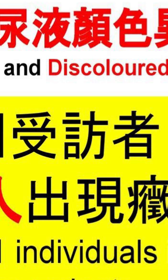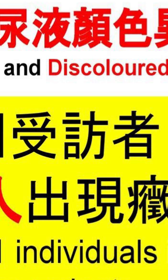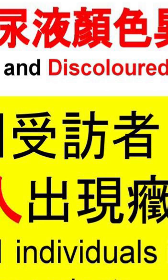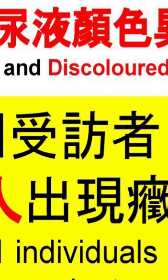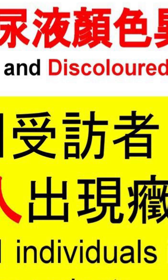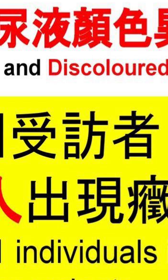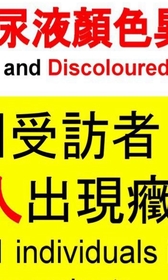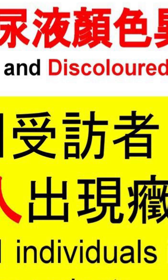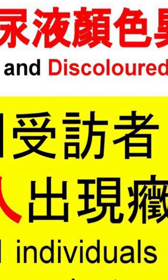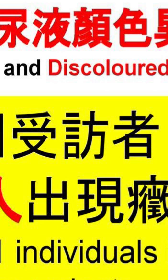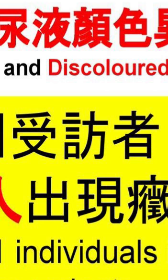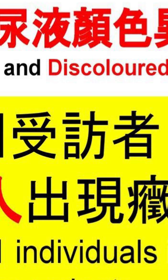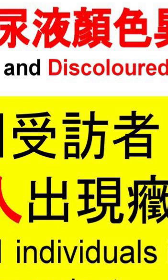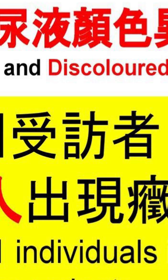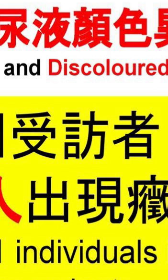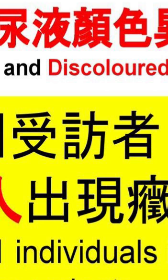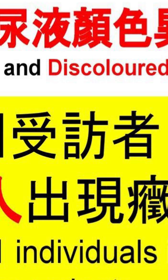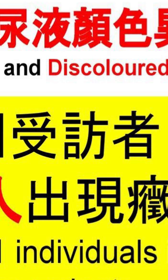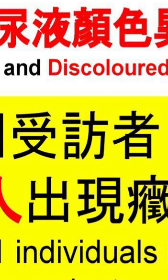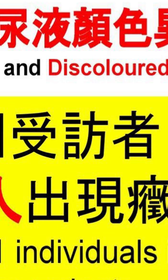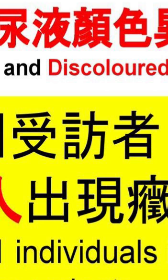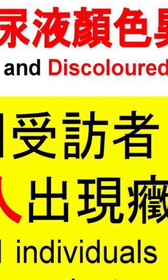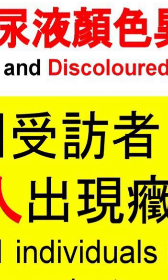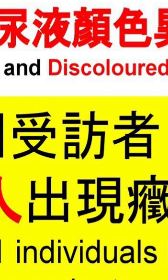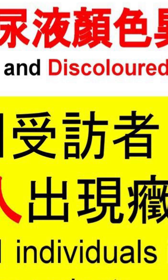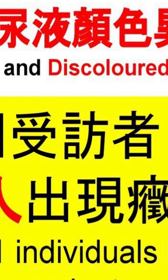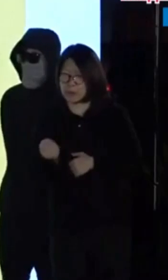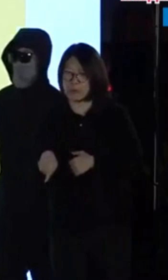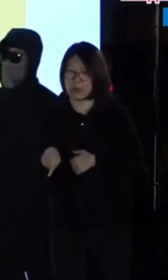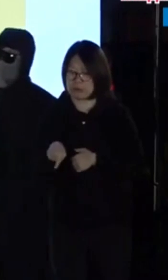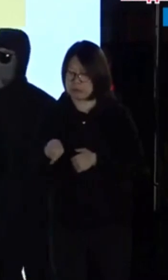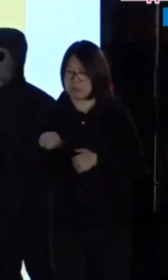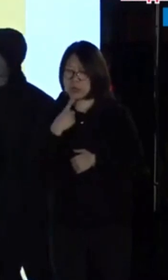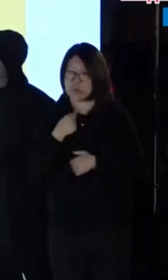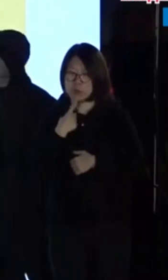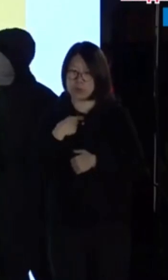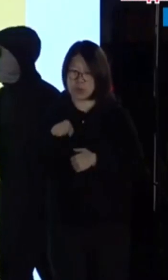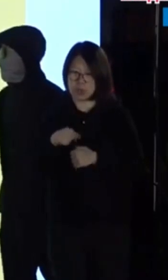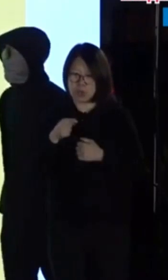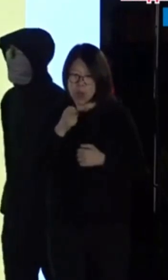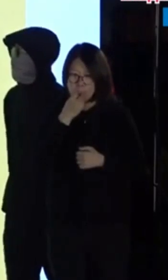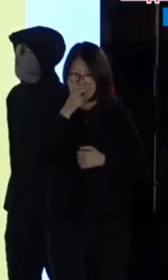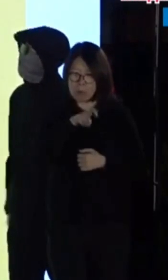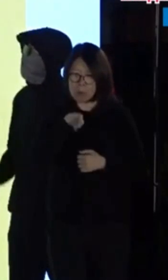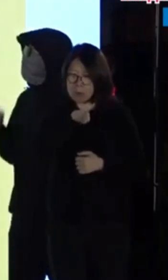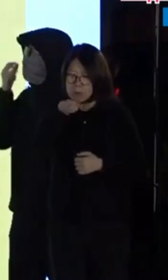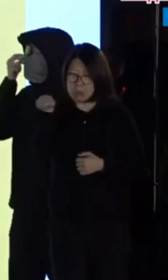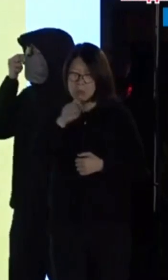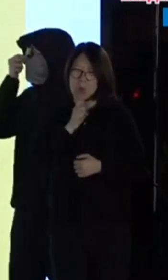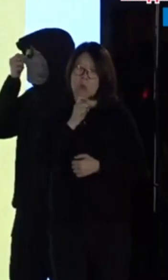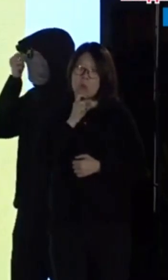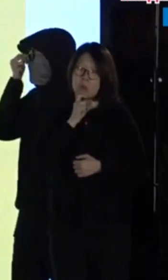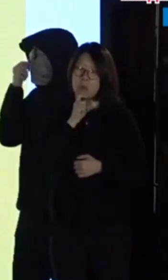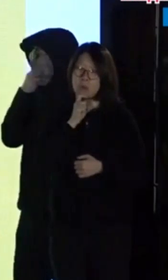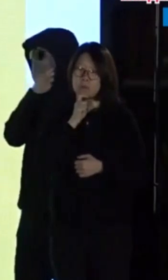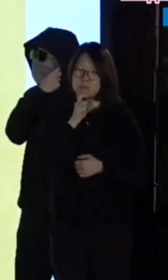all of which are symptoms seldom seen in past tear gas studies. This prompts concern of the potential